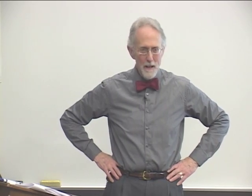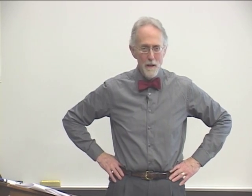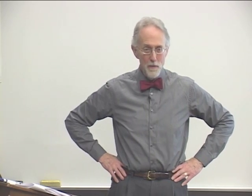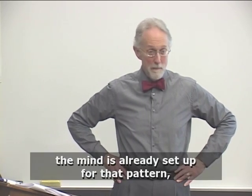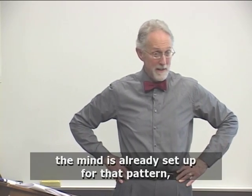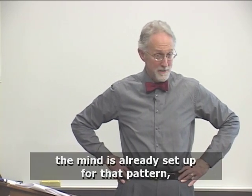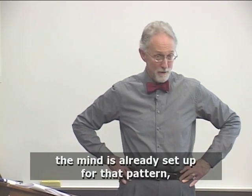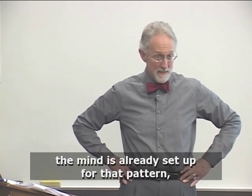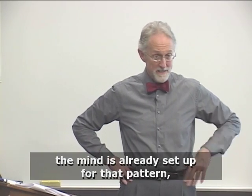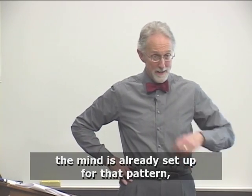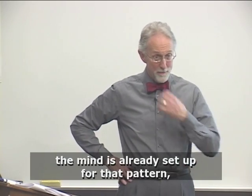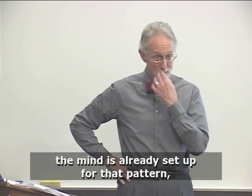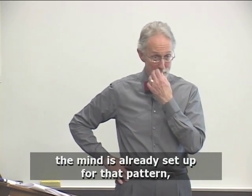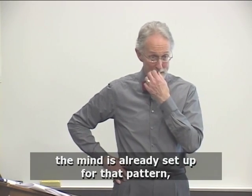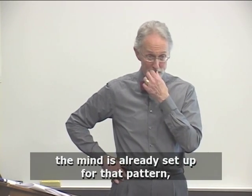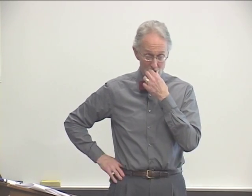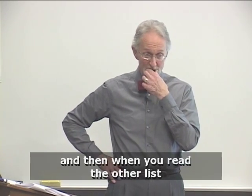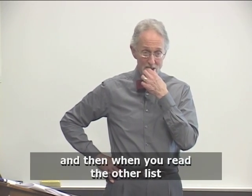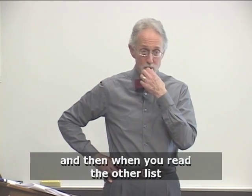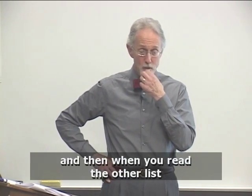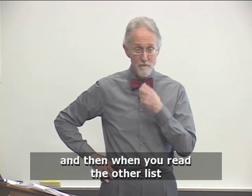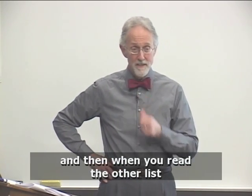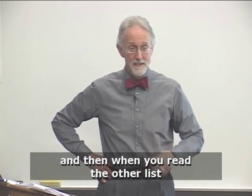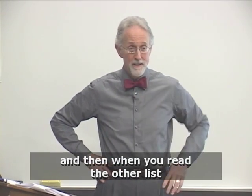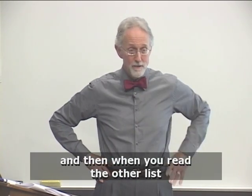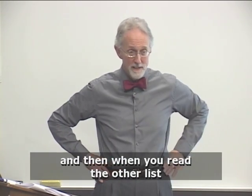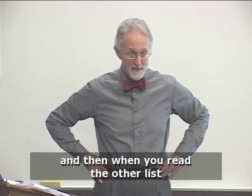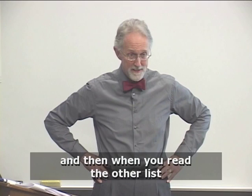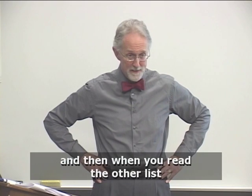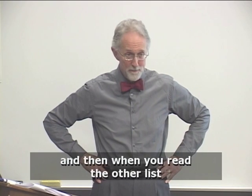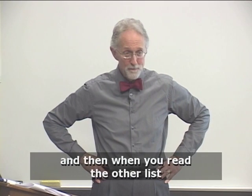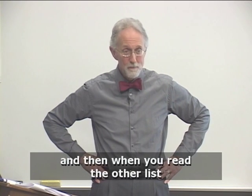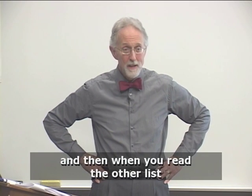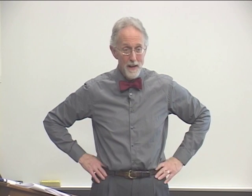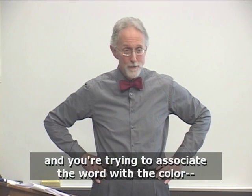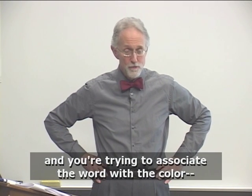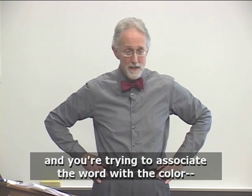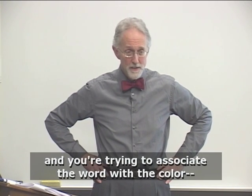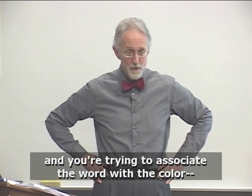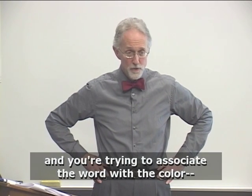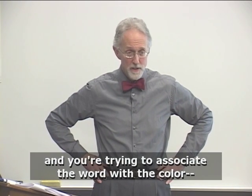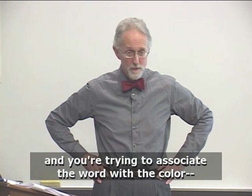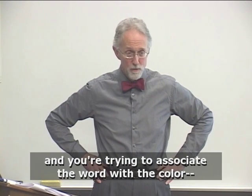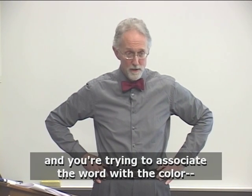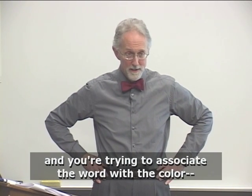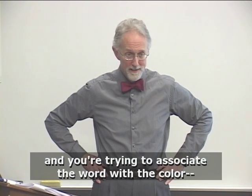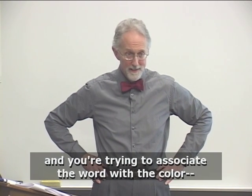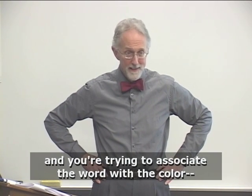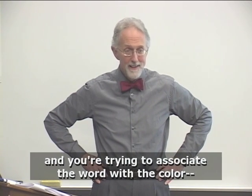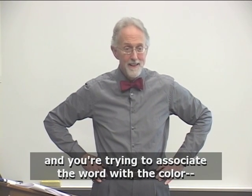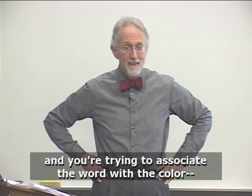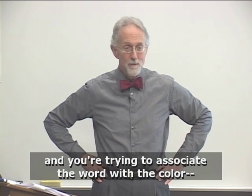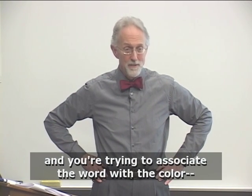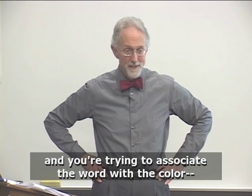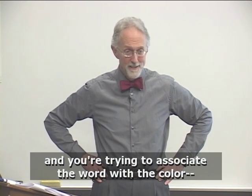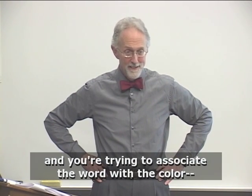the mind has already set up for that pattern. And then when you read the other list and you try and associate the word with the color.